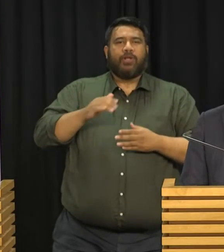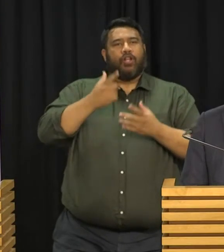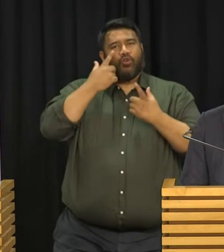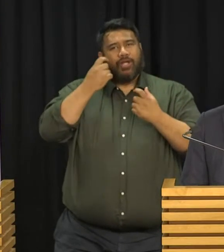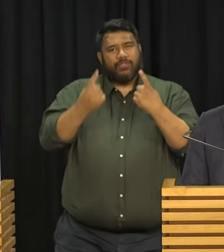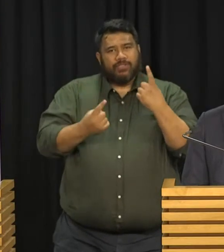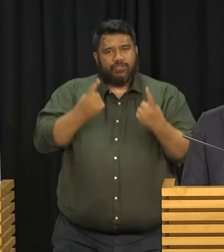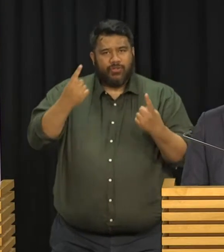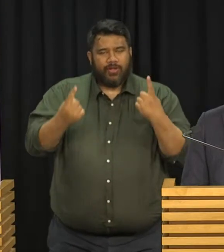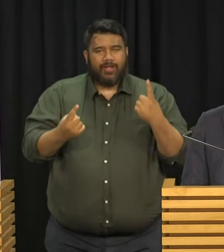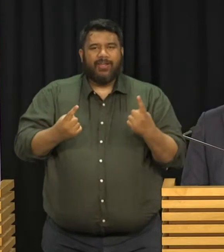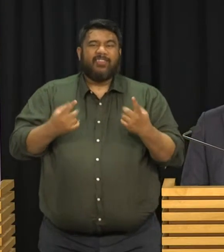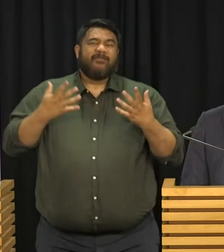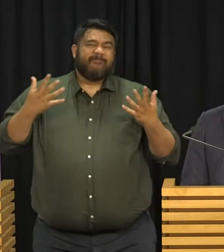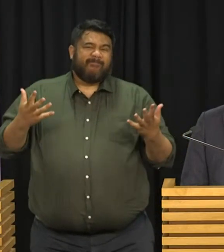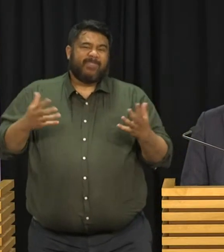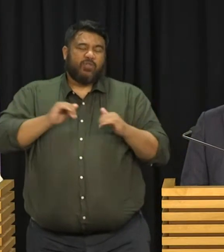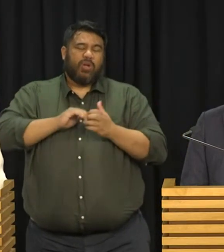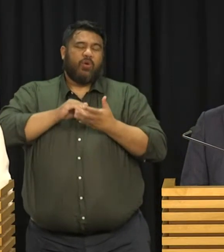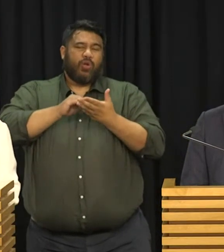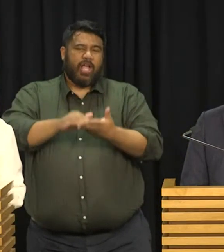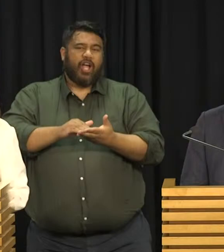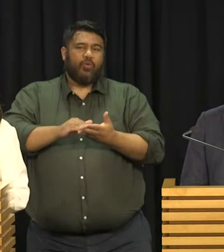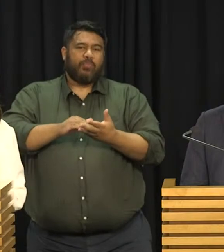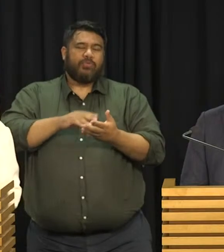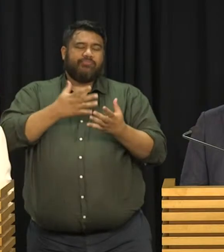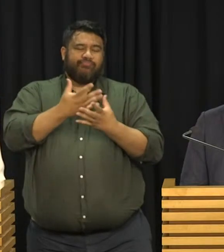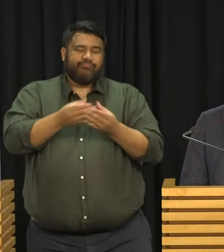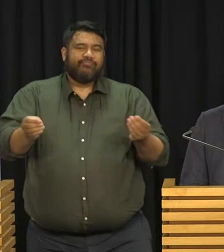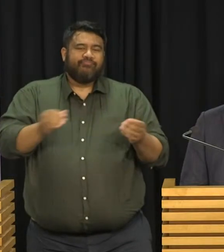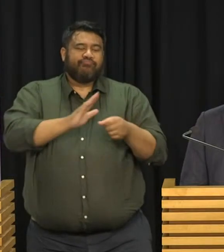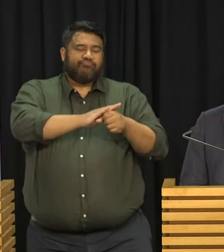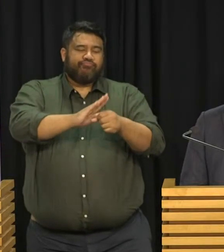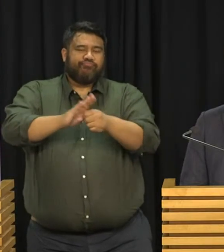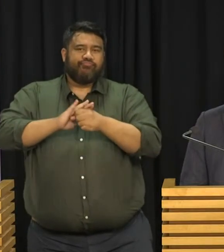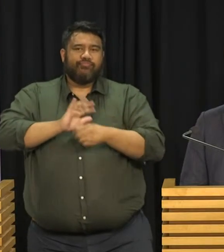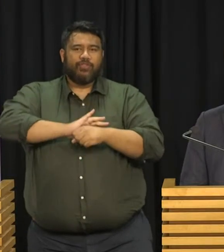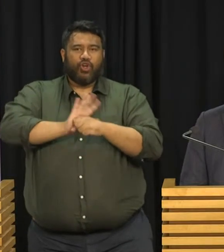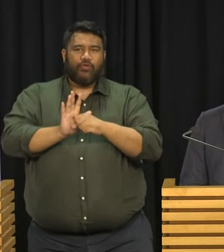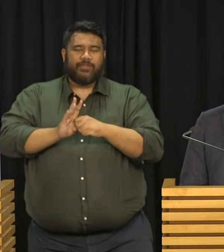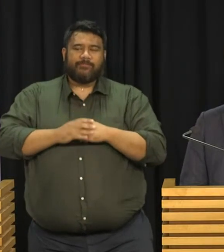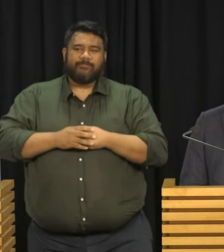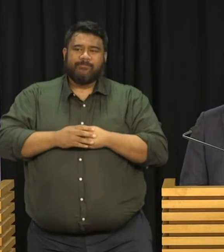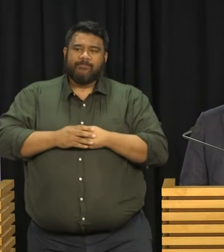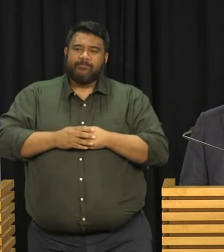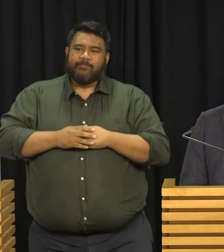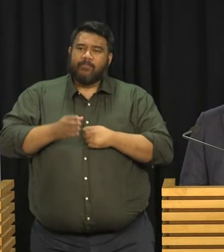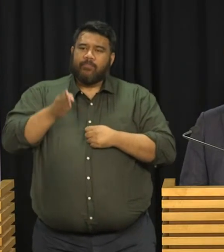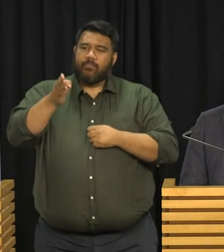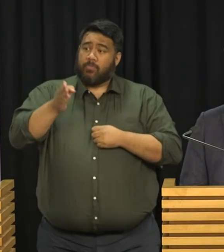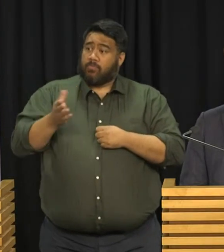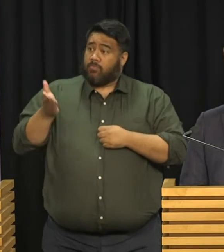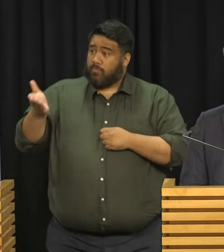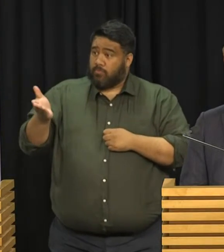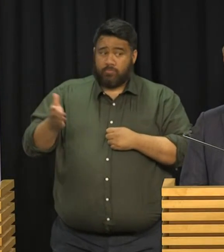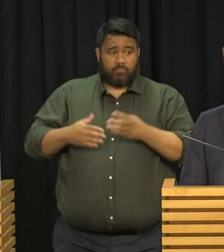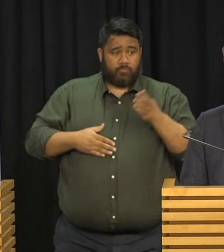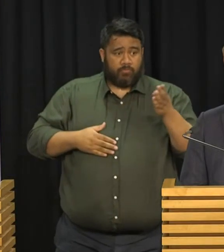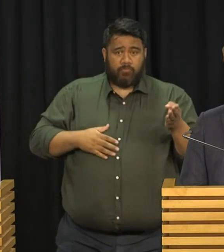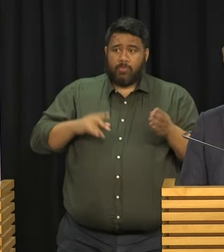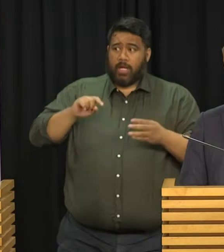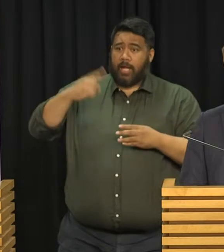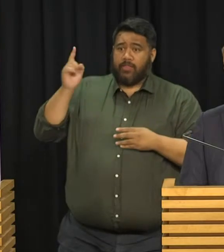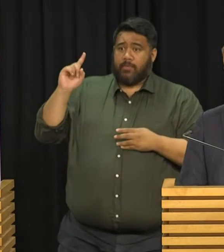themselves. That's the way we'll deal with additional variants. Henry. Prime Minister, did you or Chris Hipkins or any of your other ministers